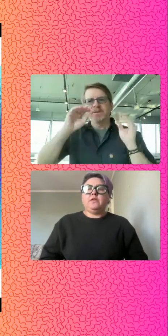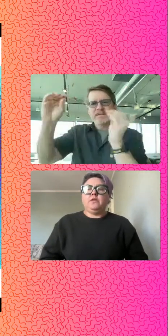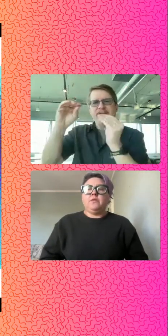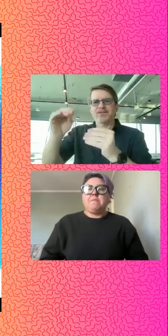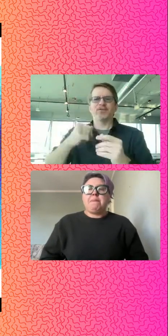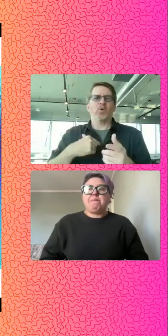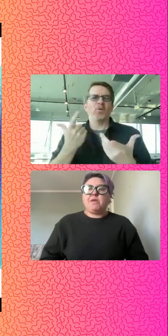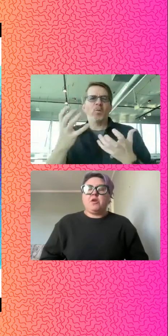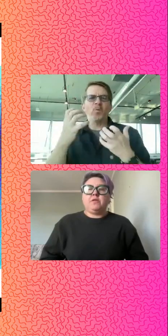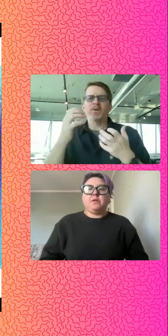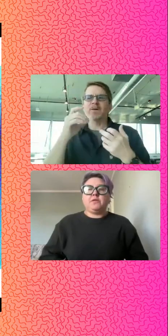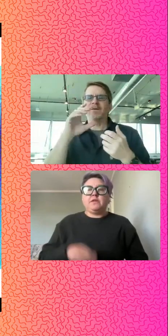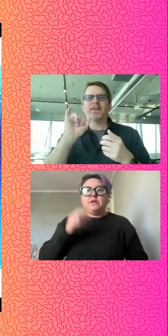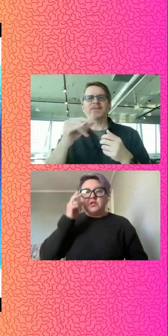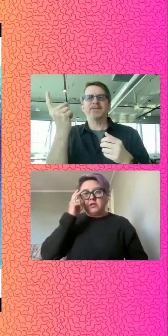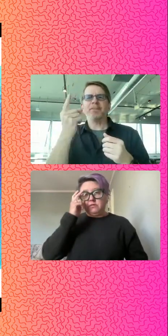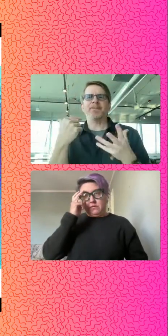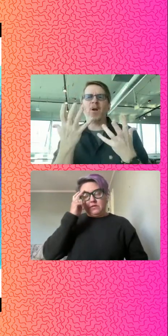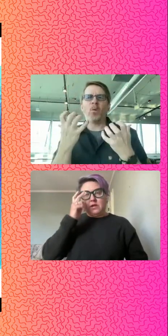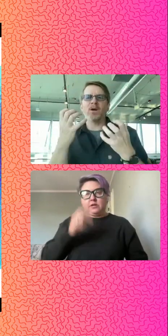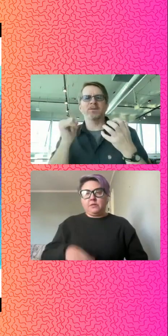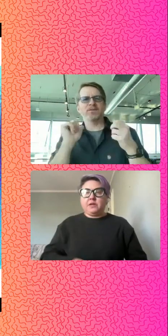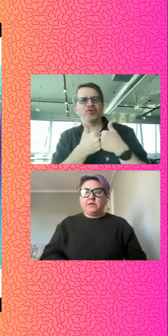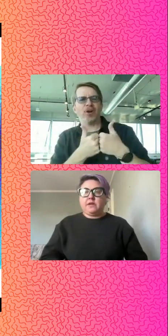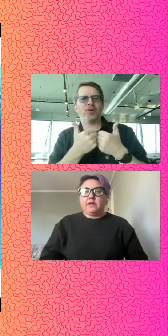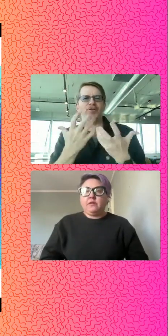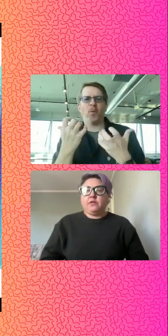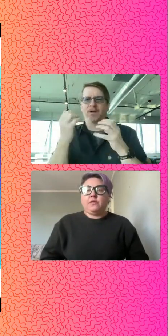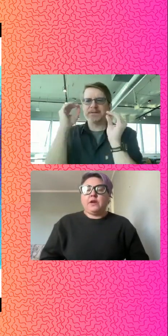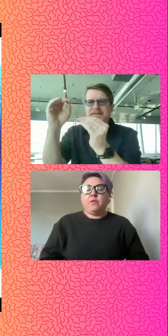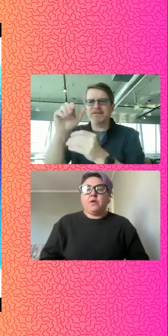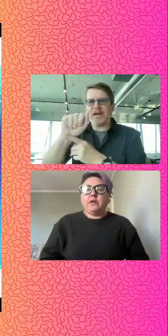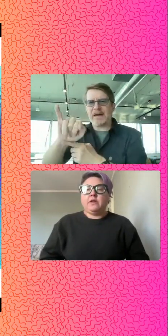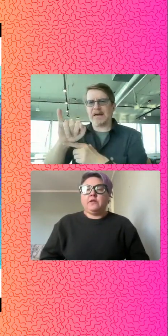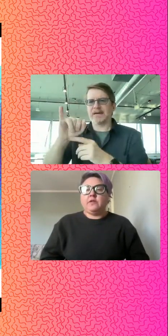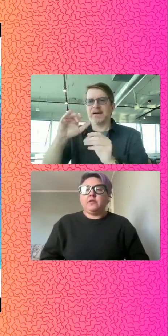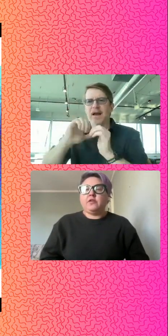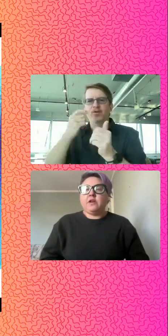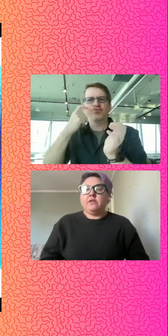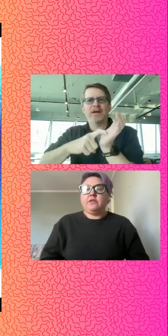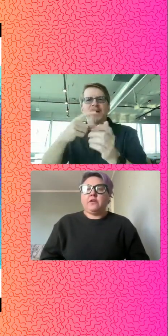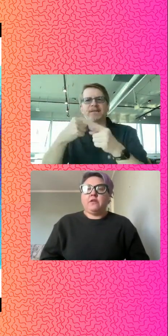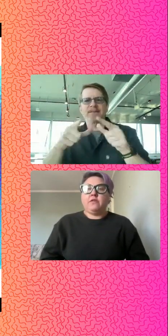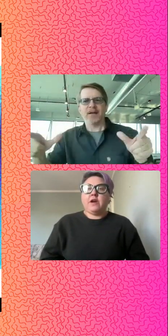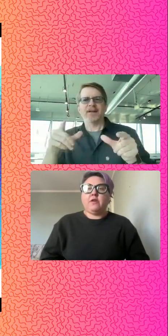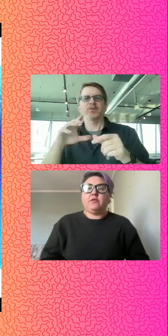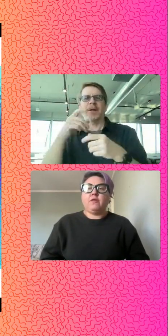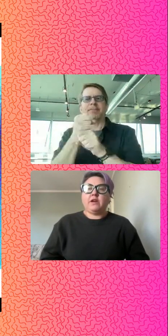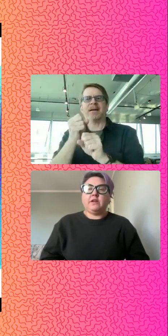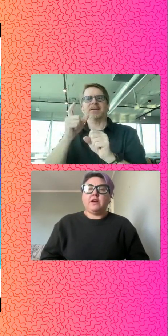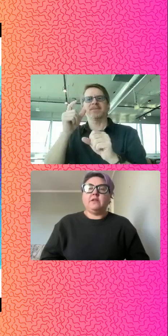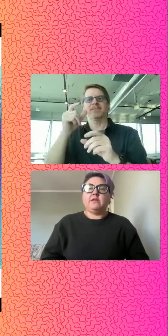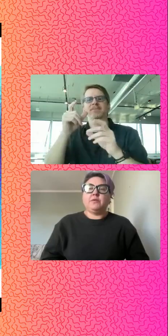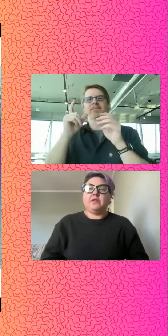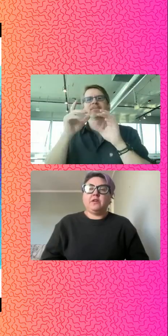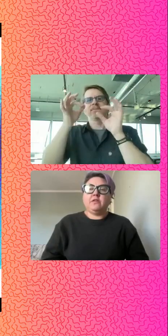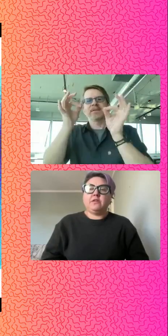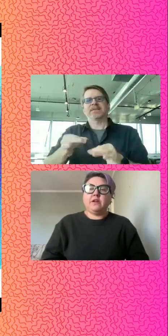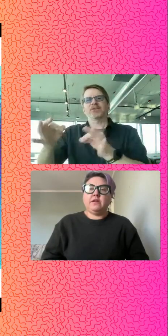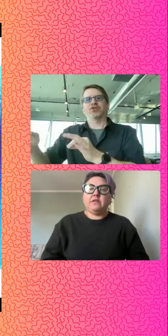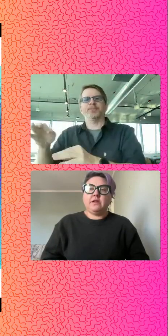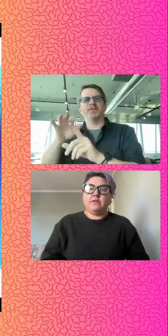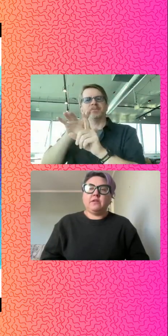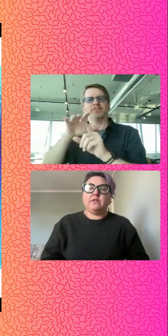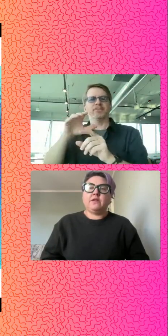was able to, I was able to teach it a little bit of the sign language of what I wanted. And so the challenge of how to recognize the